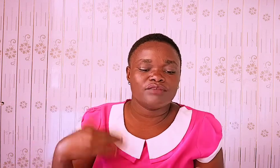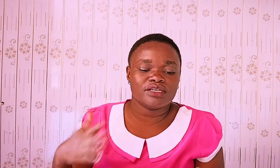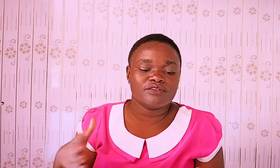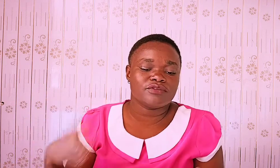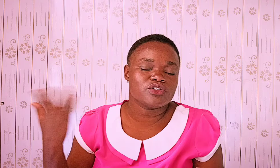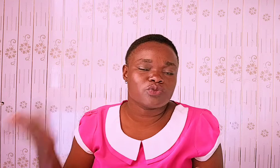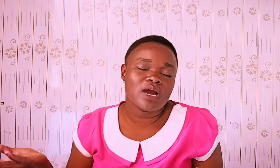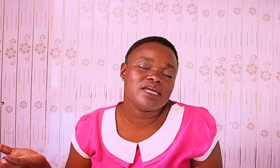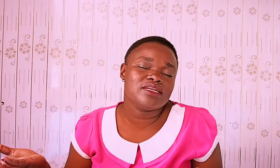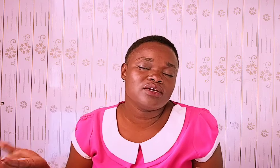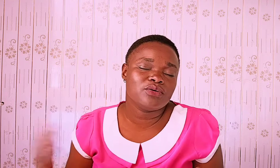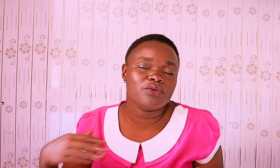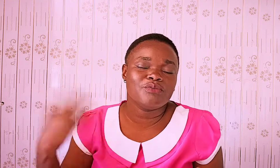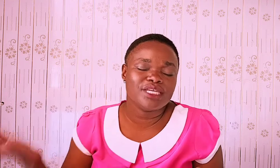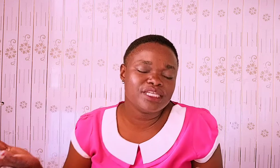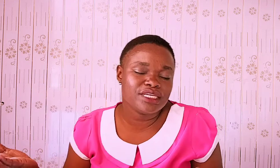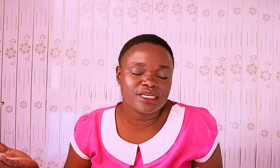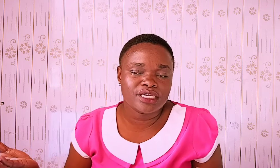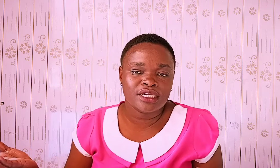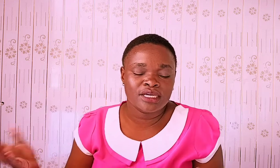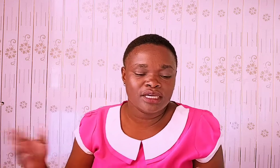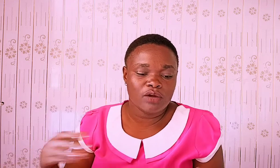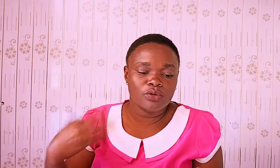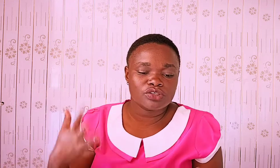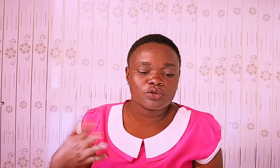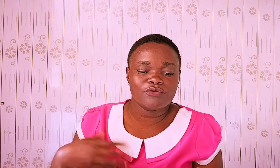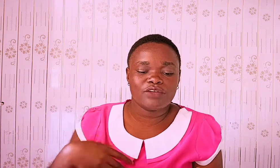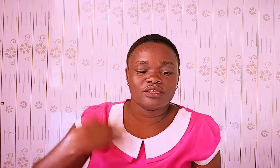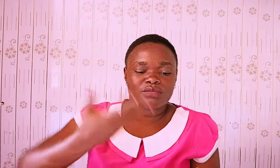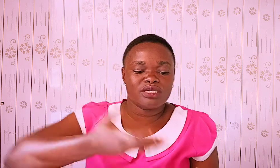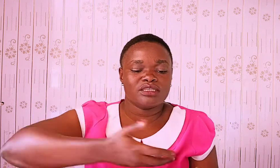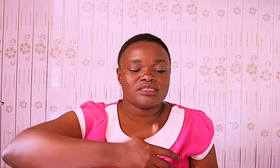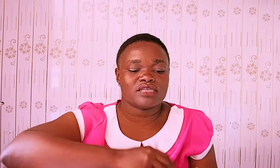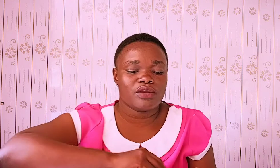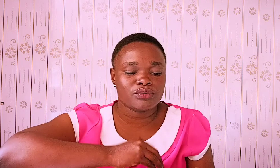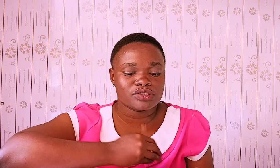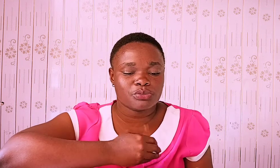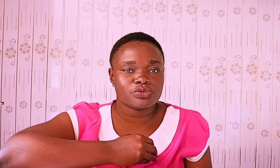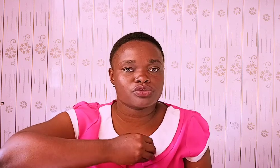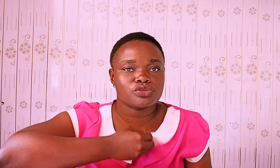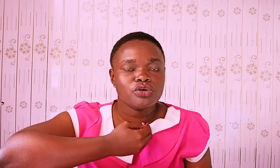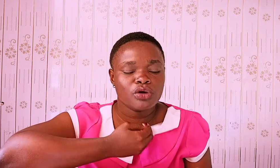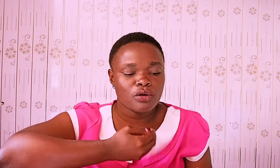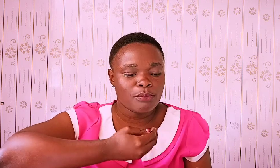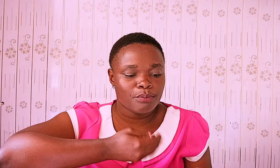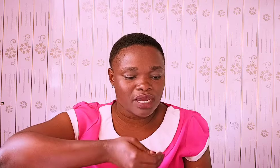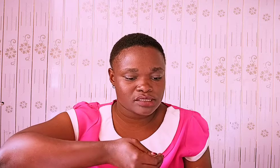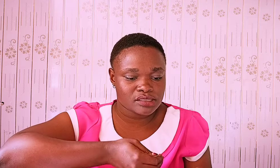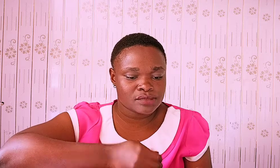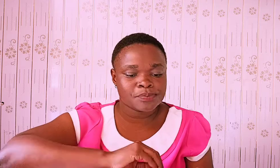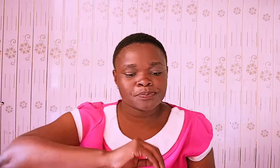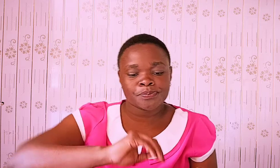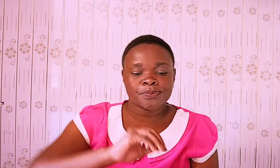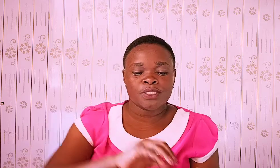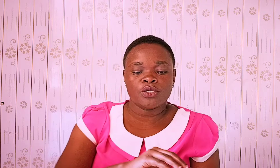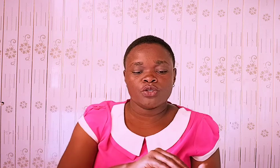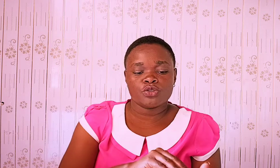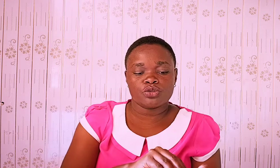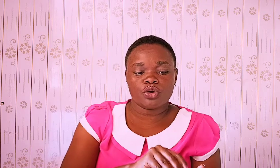a different word or meaning. I won't convey the meaning that I was supposed to pass.